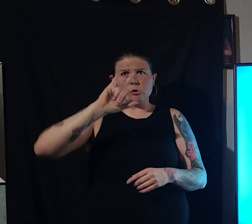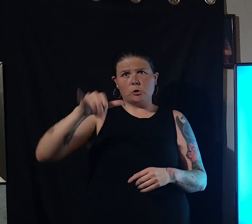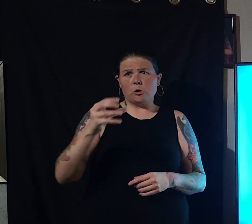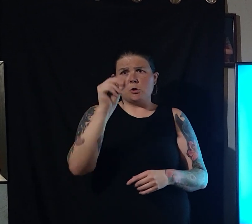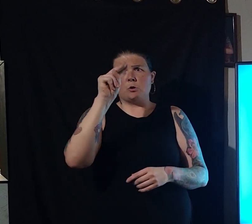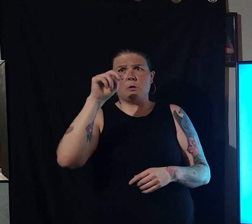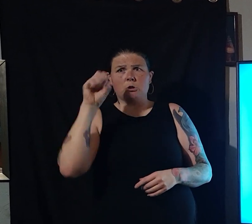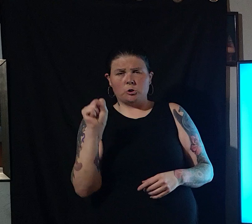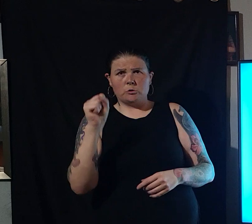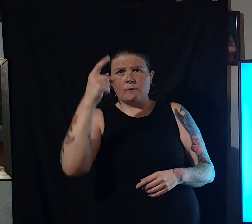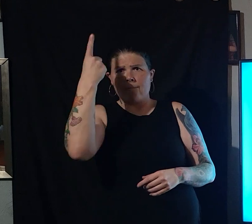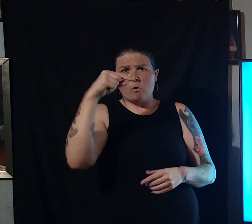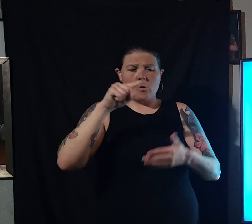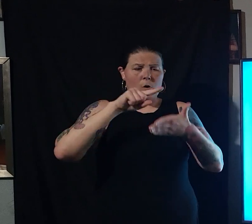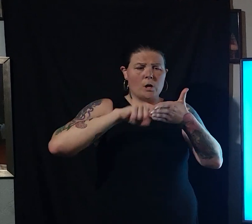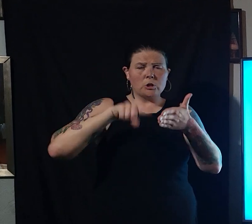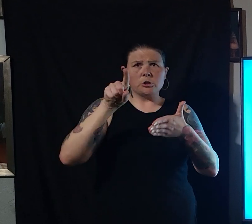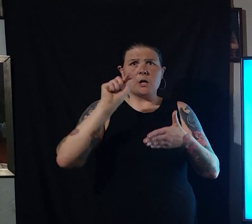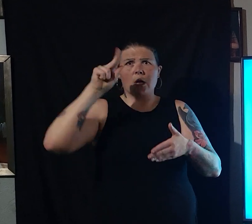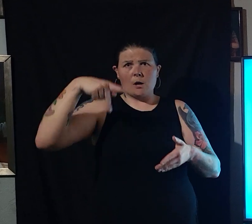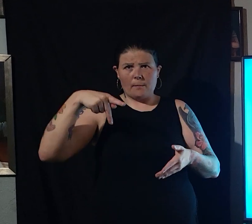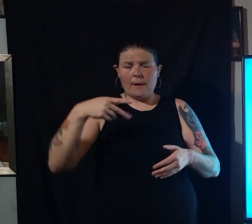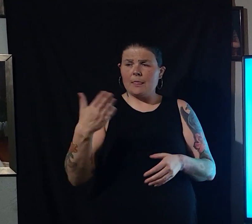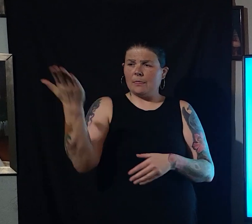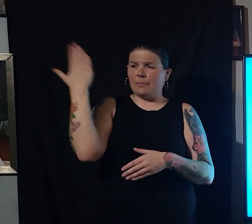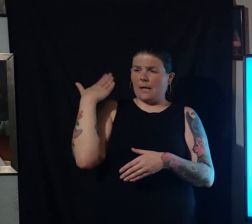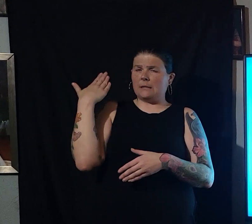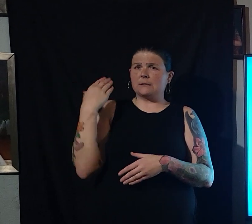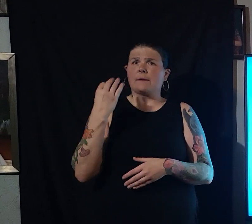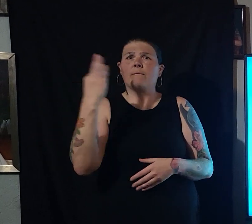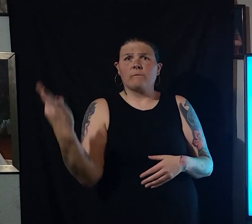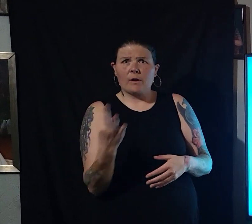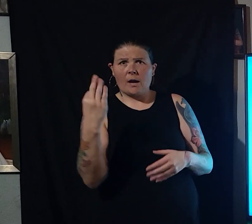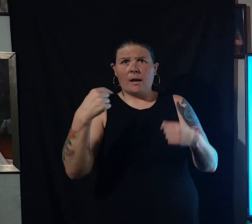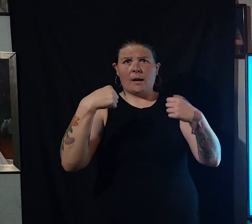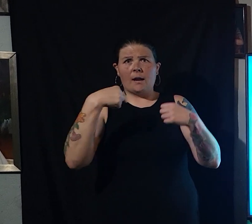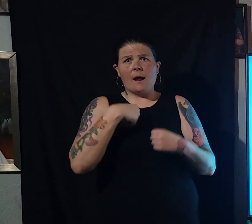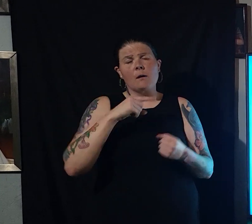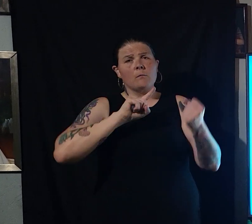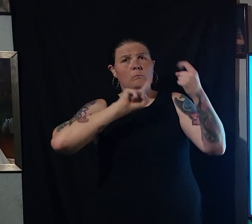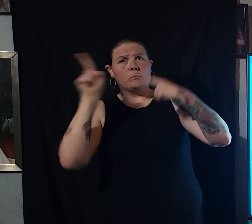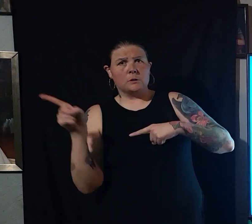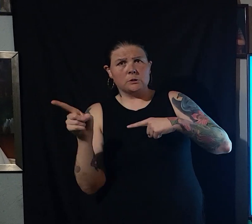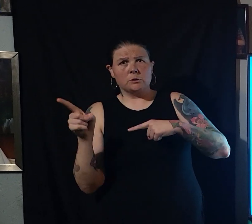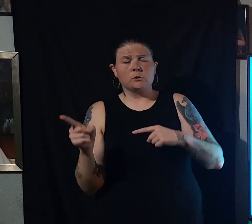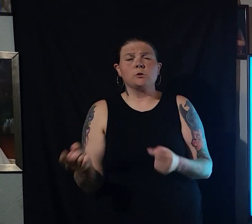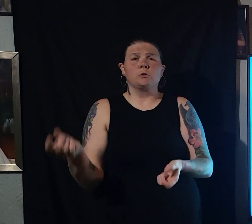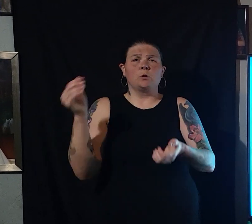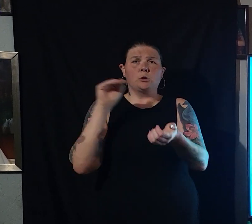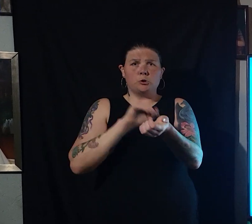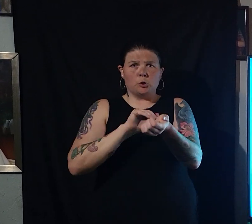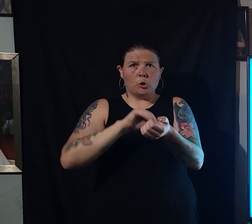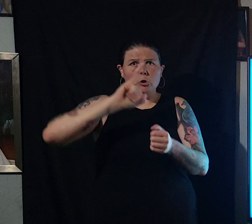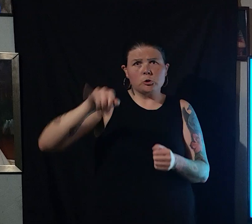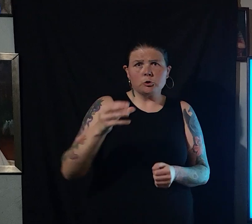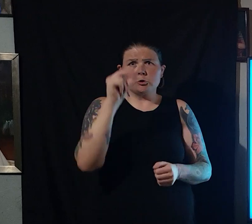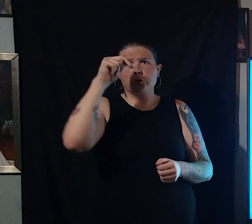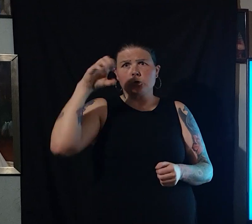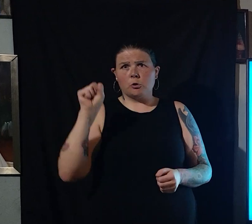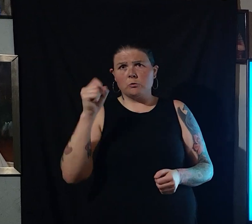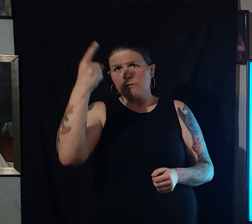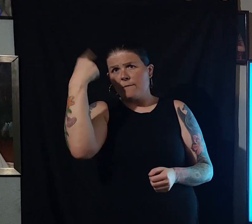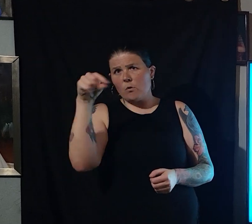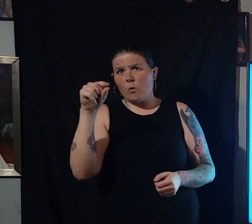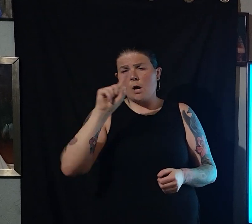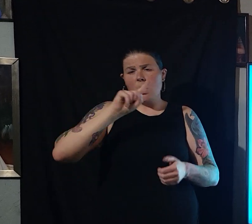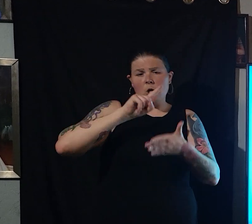a checkup. Last Friday, I went to Dr. Jones for a checkup.